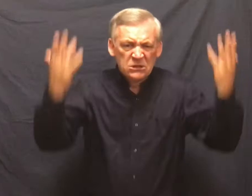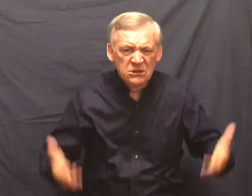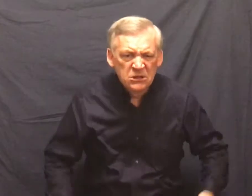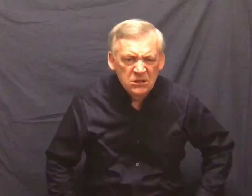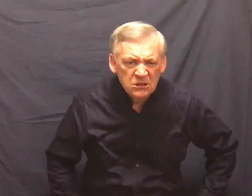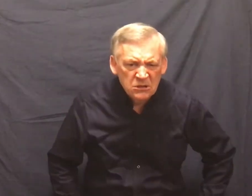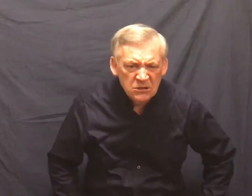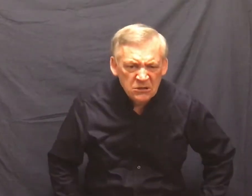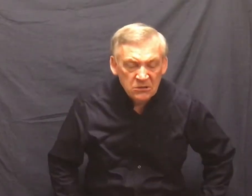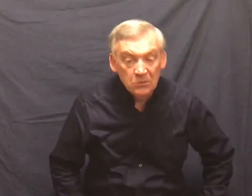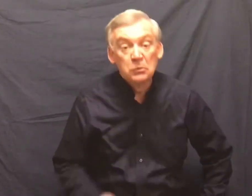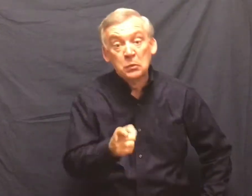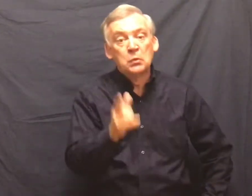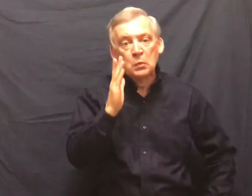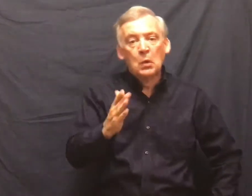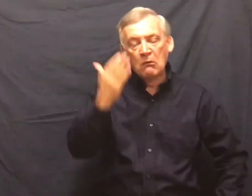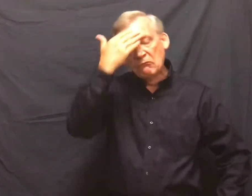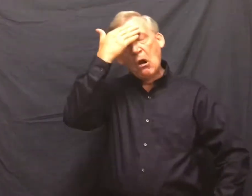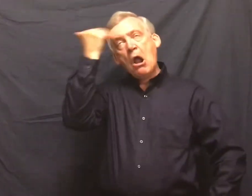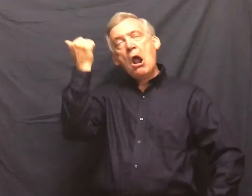You'd forget 'em and let 'em go hungry.